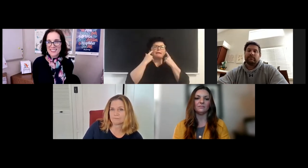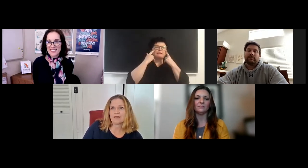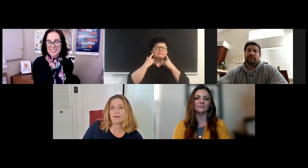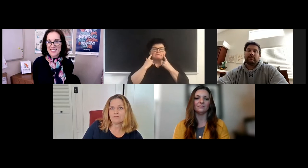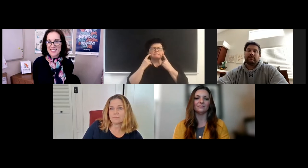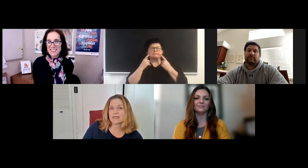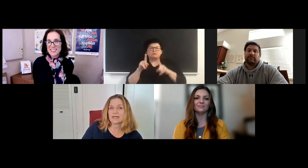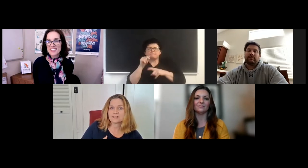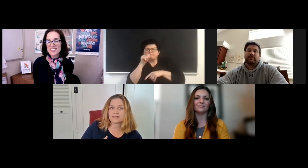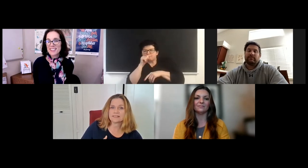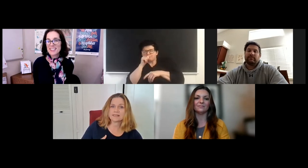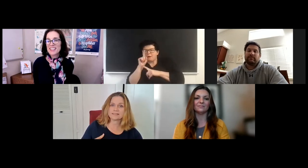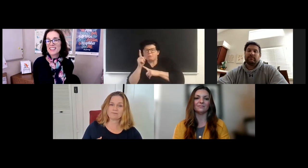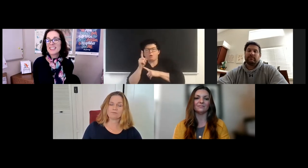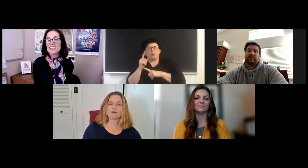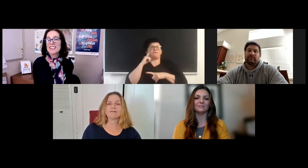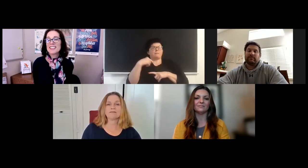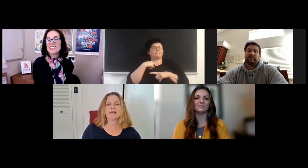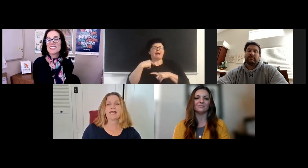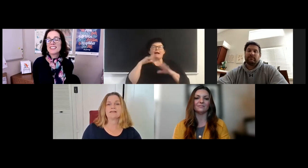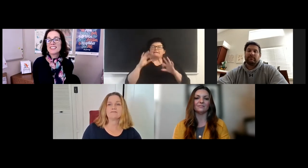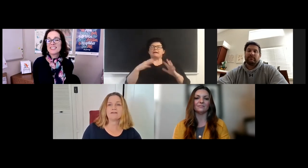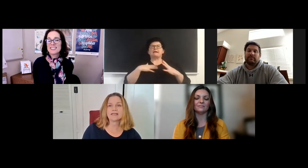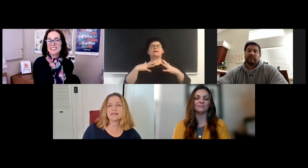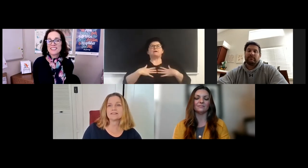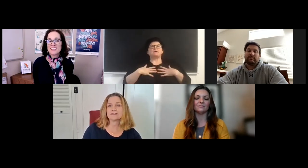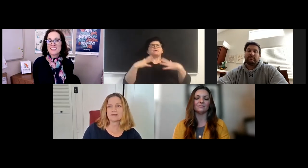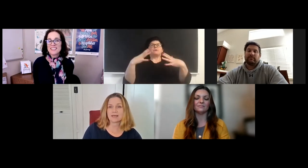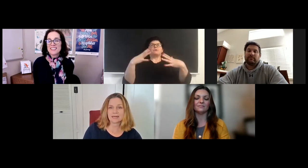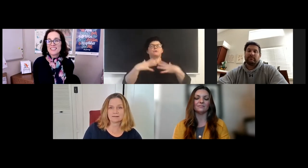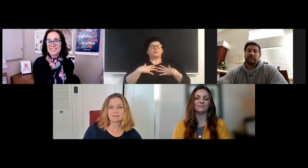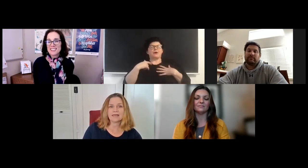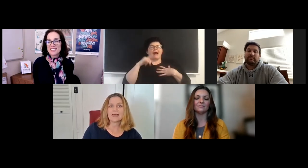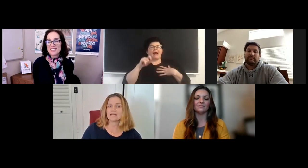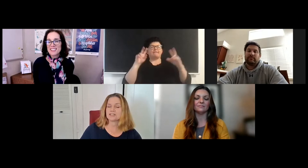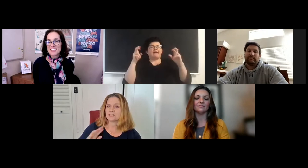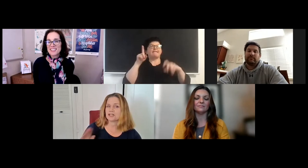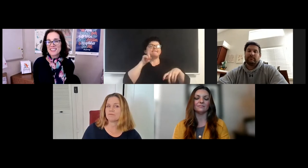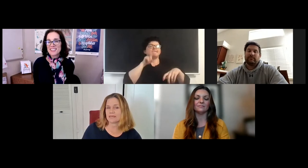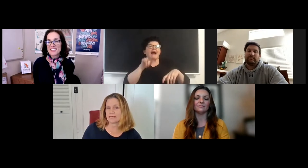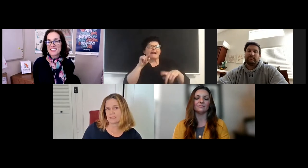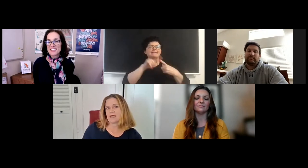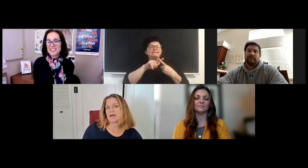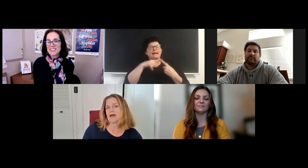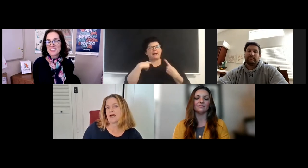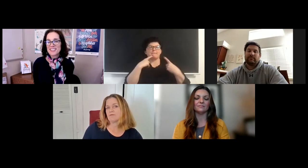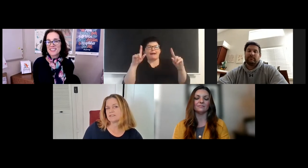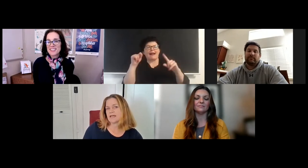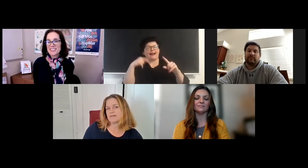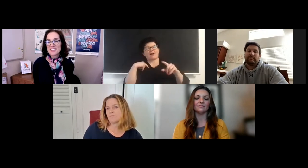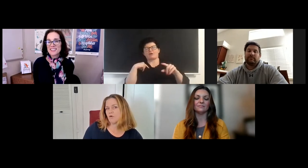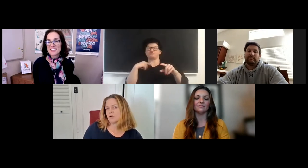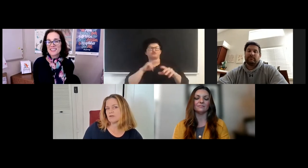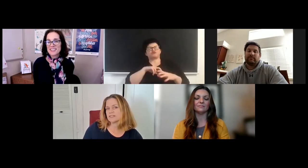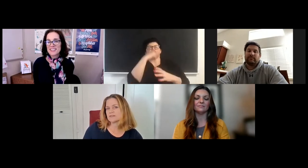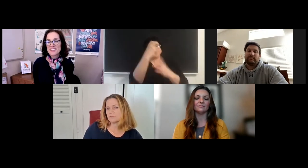moment. For me, I just had to take a deep breath. I had to fake it until I made it and just jump in. I would say